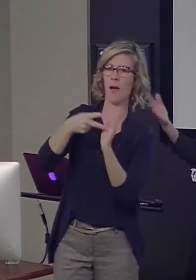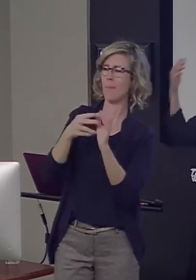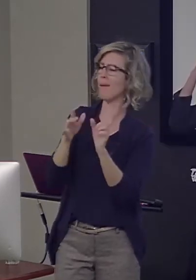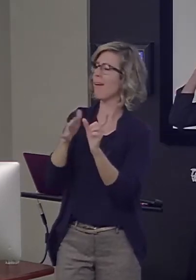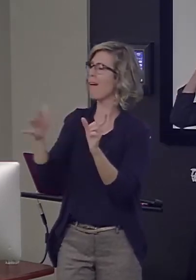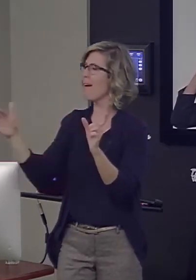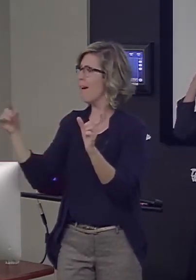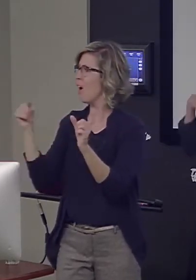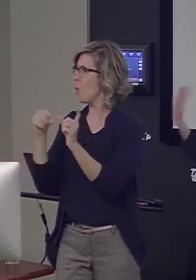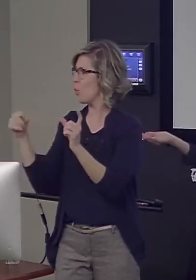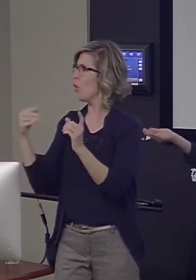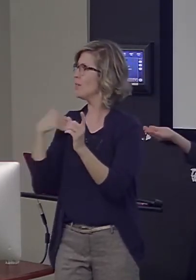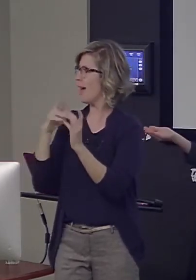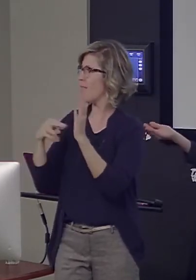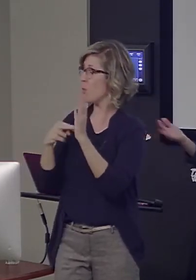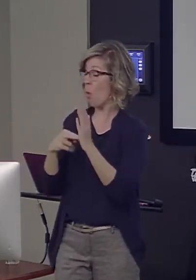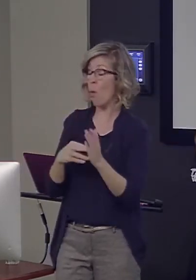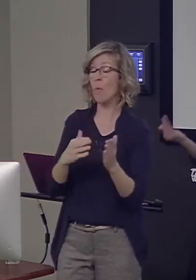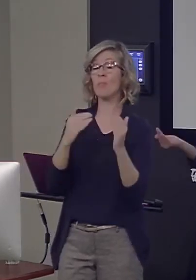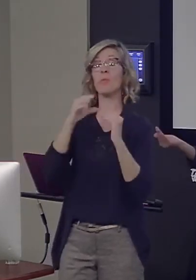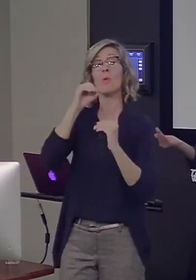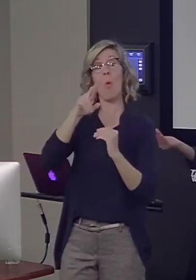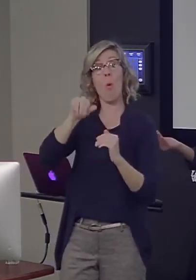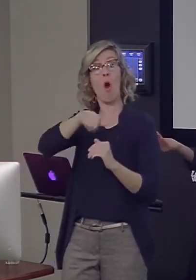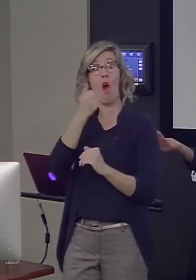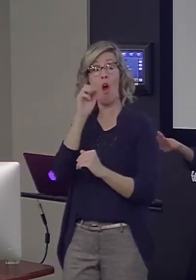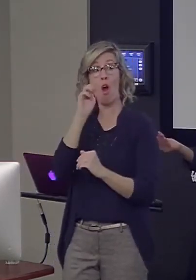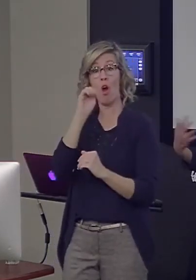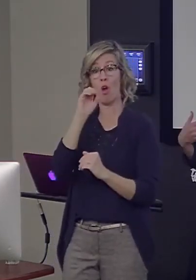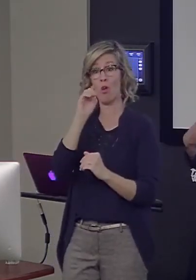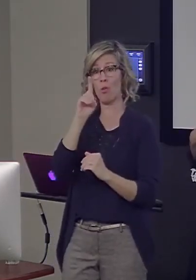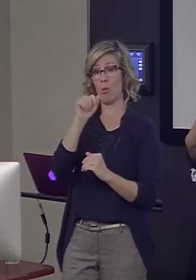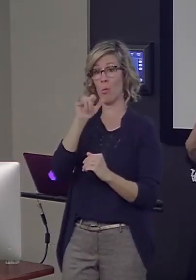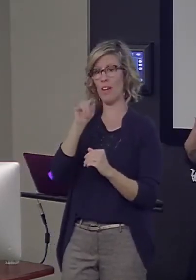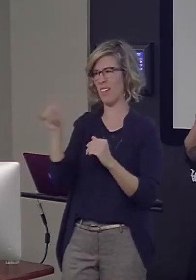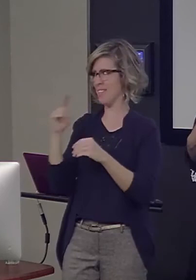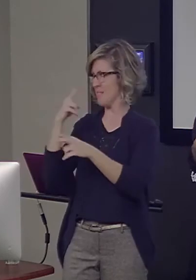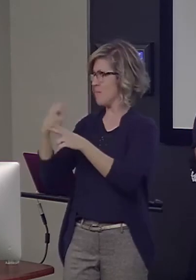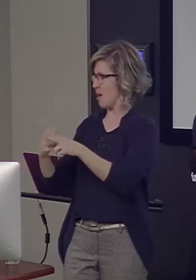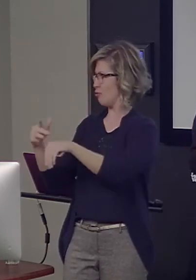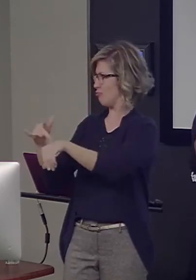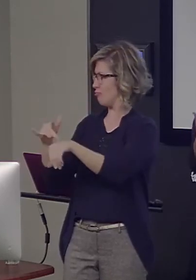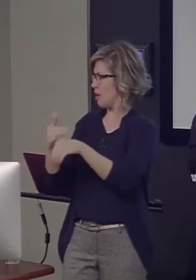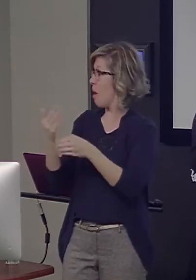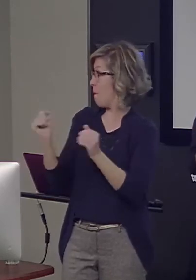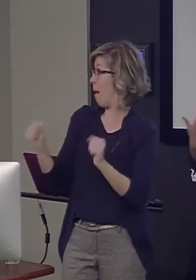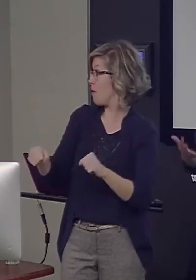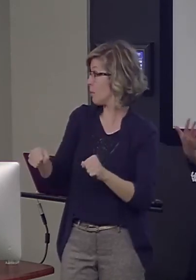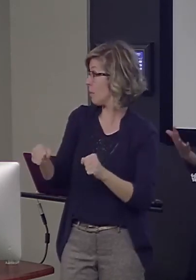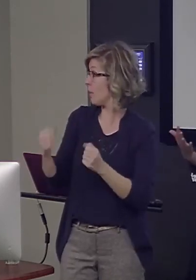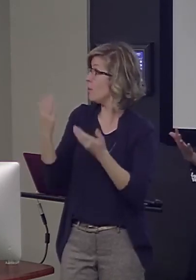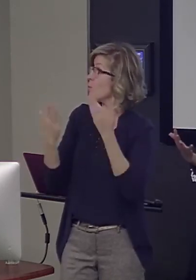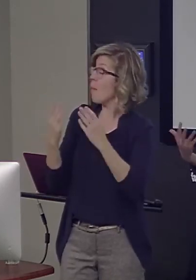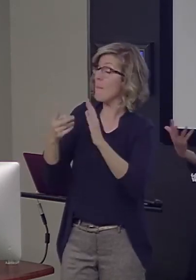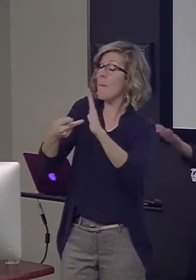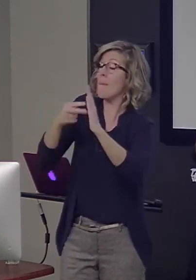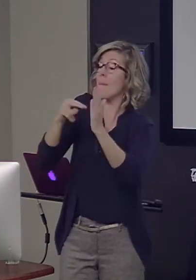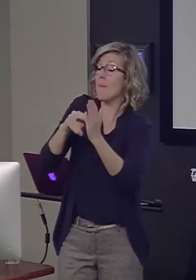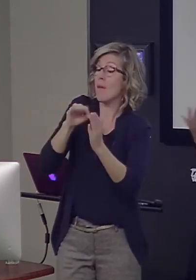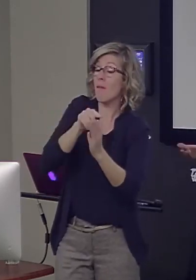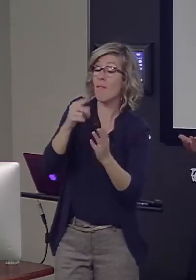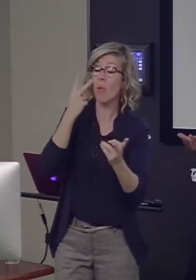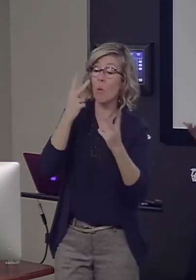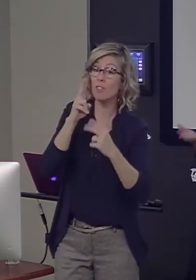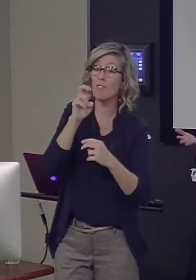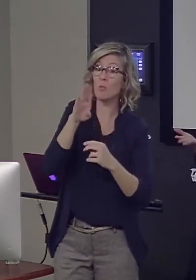that you raised is other modalities, which is certainly possible. So although the meanings of visual verbs are in some